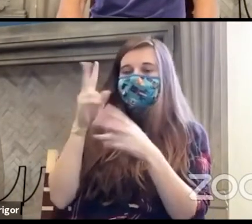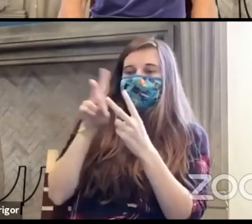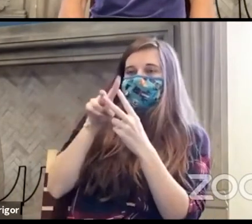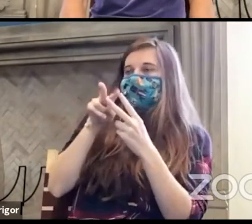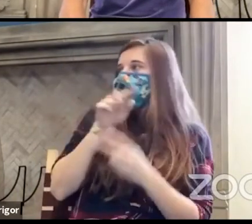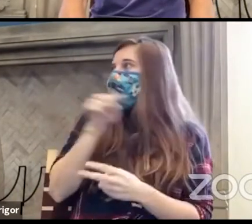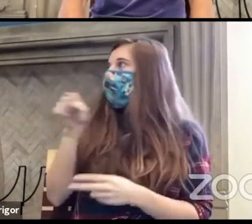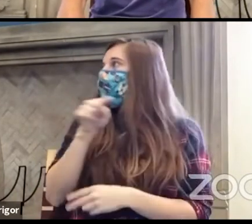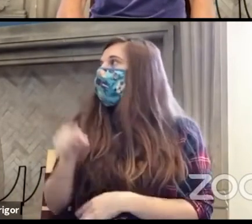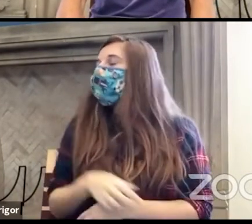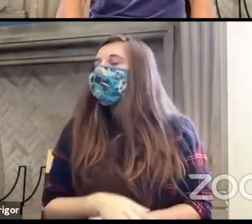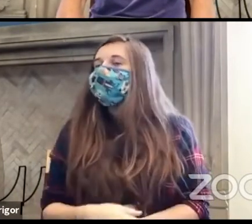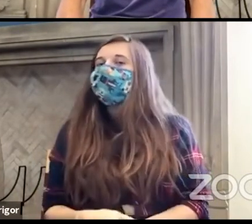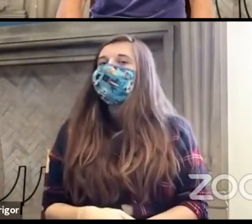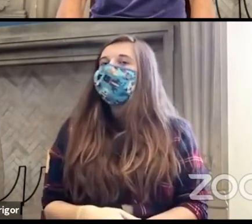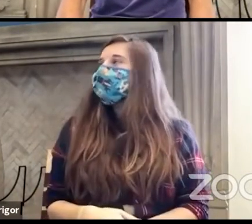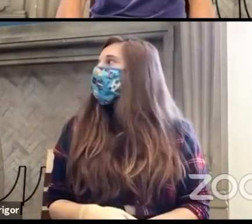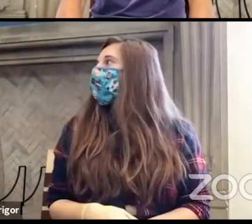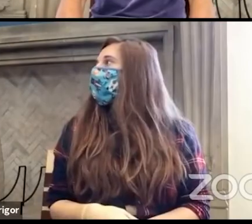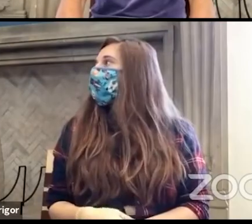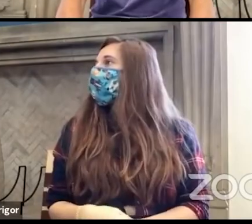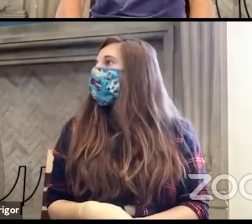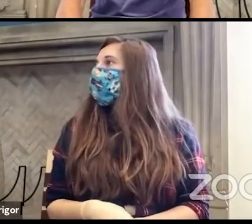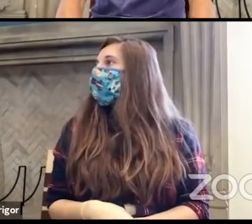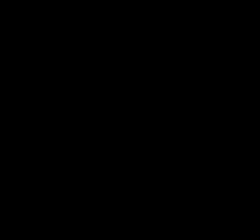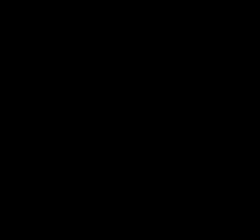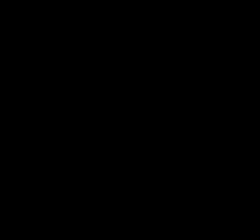So those are two ways you could find out about our upcoming events.